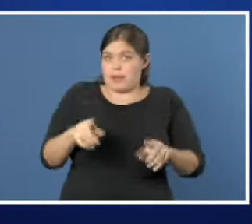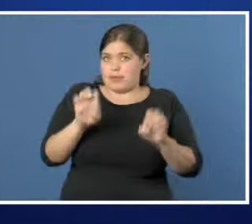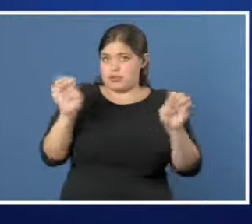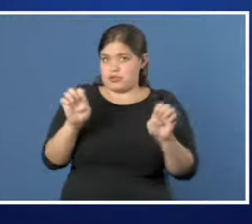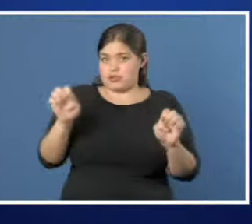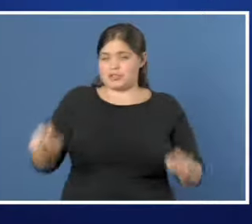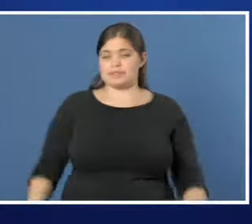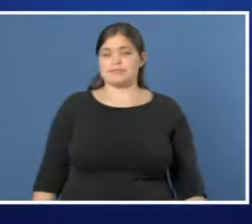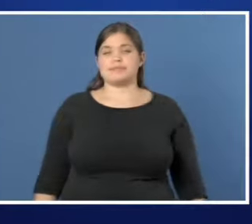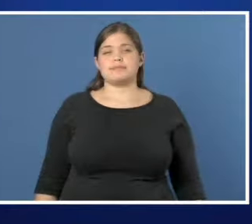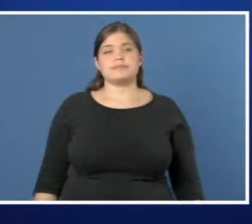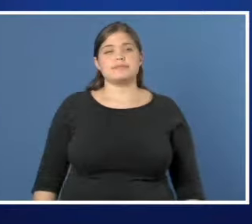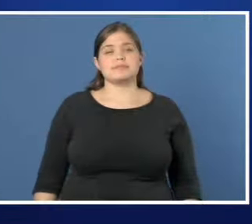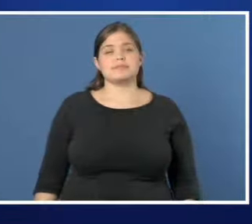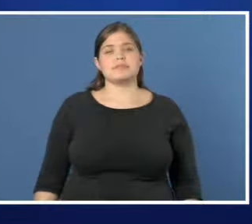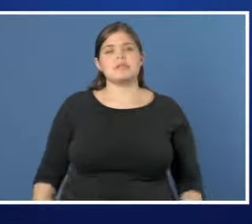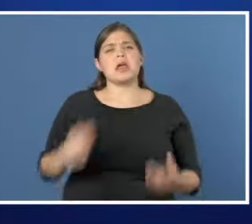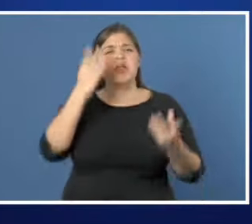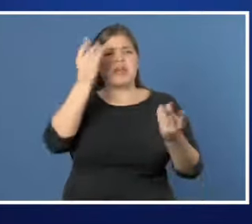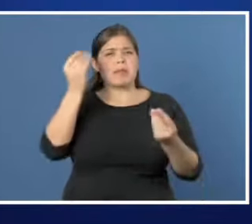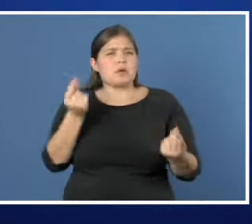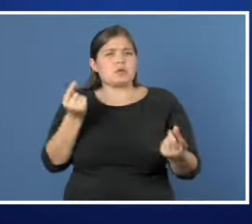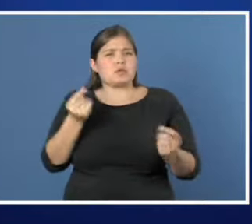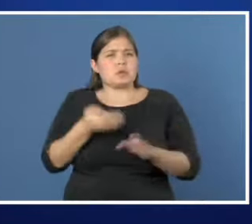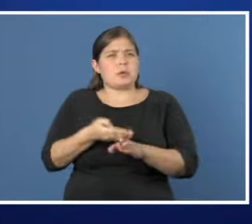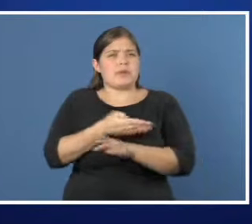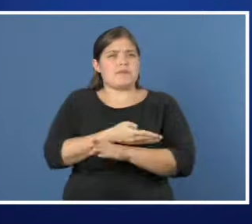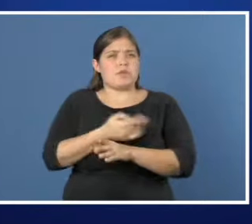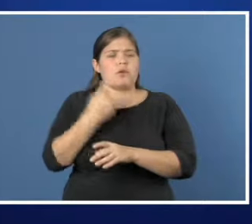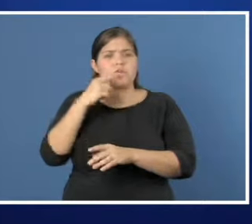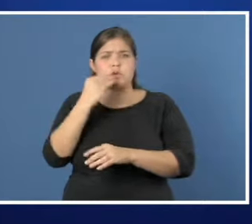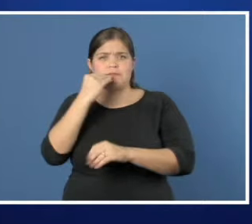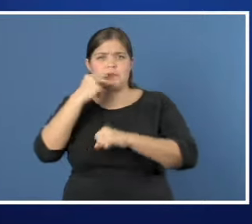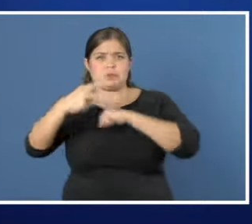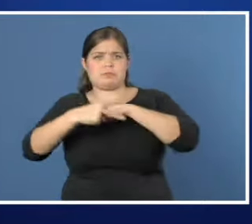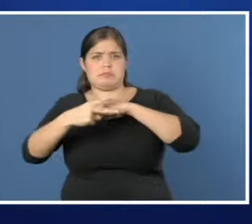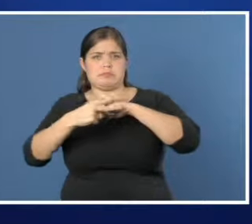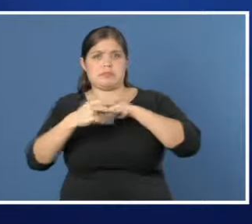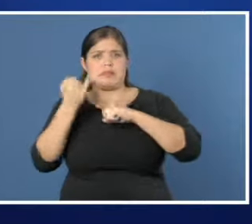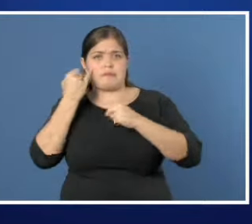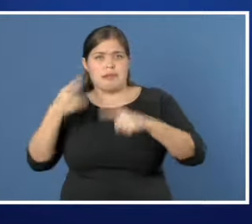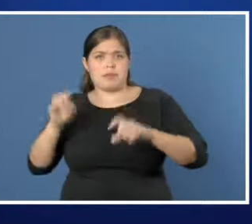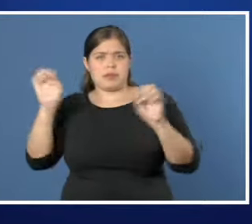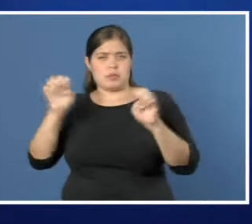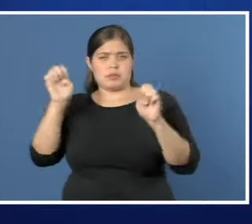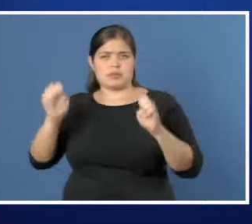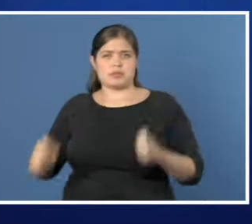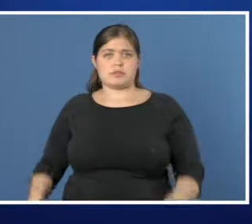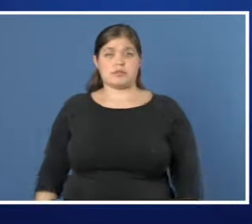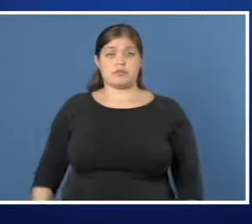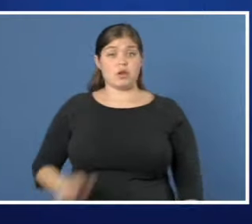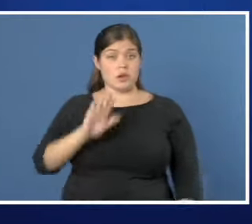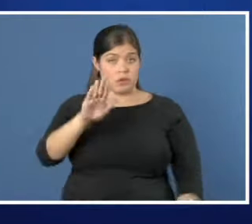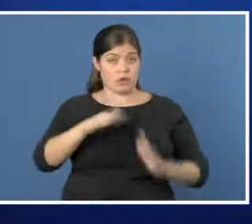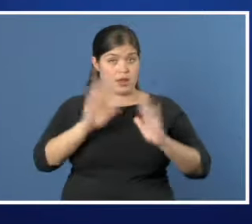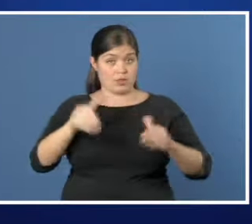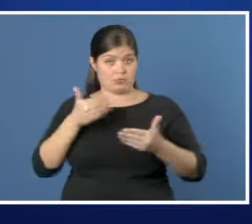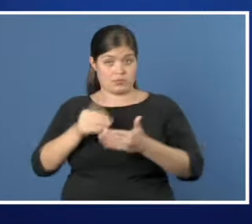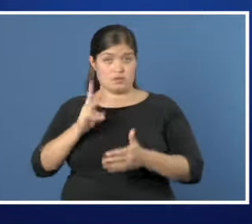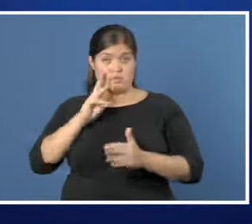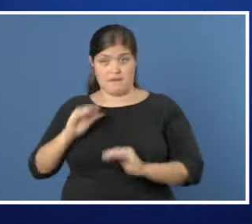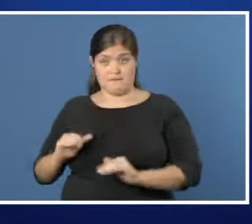an emergency. Consider what you can do ahead of time to store your food safely in an emergency. If